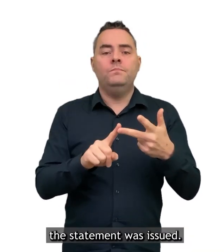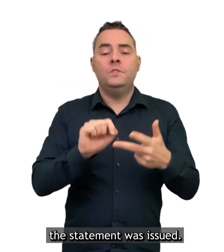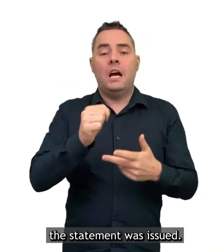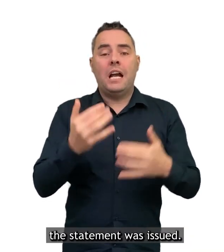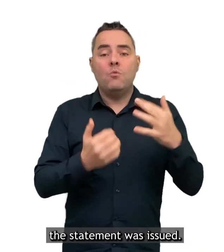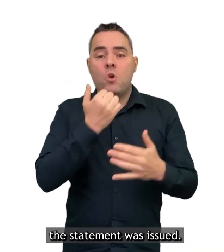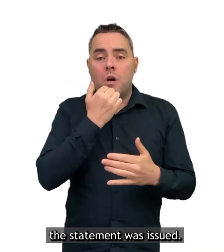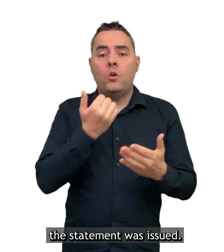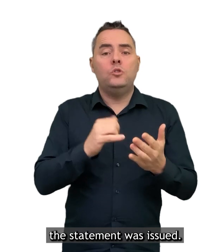issued.